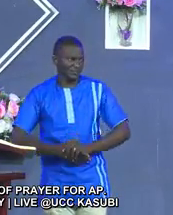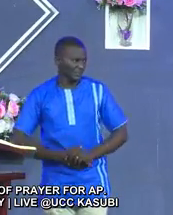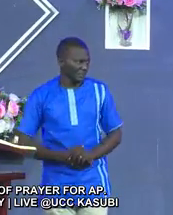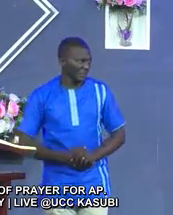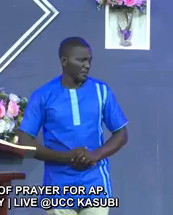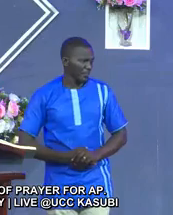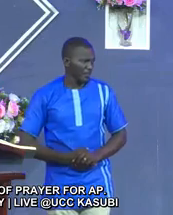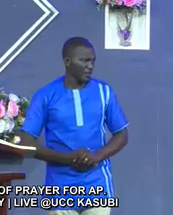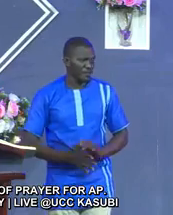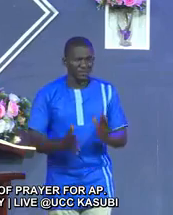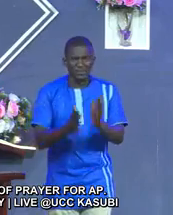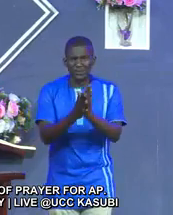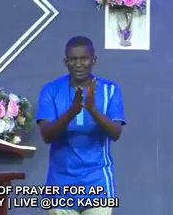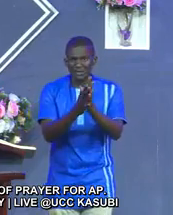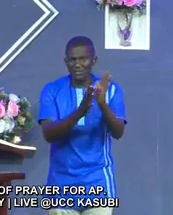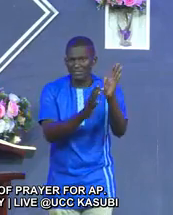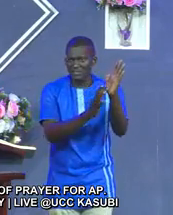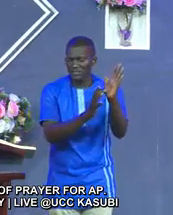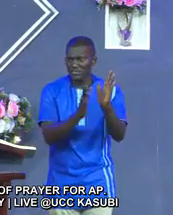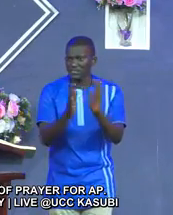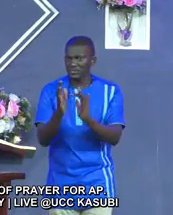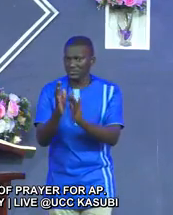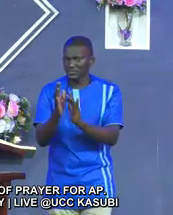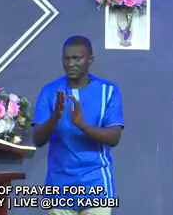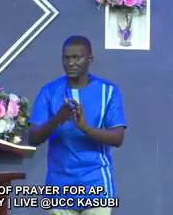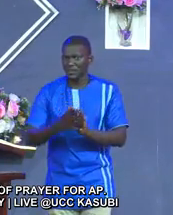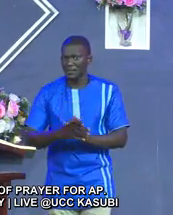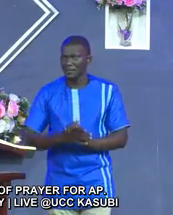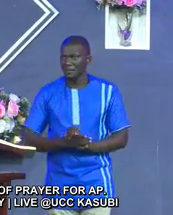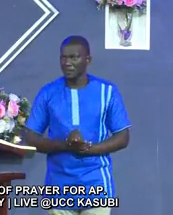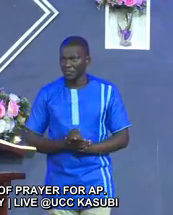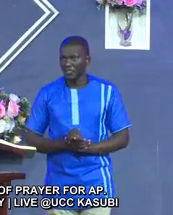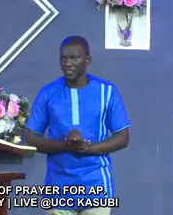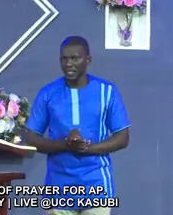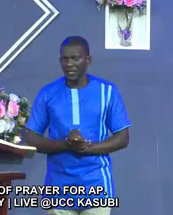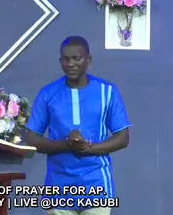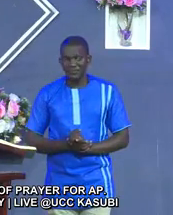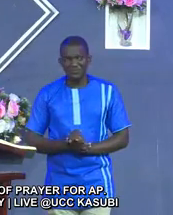things. Praise Jesus.